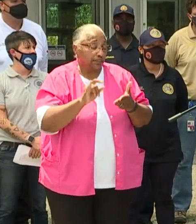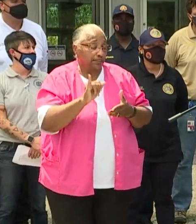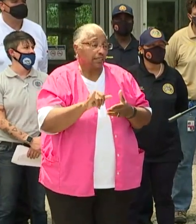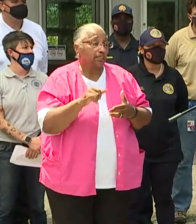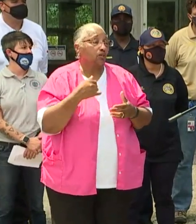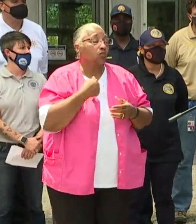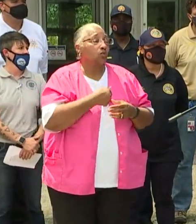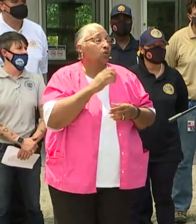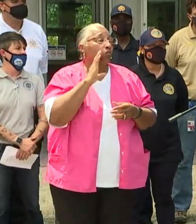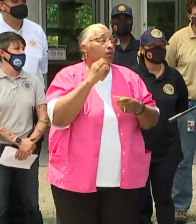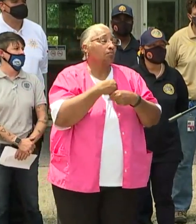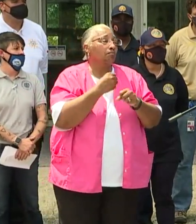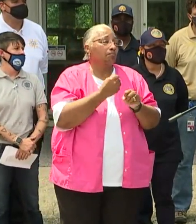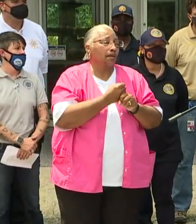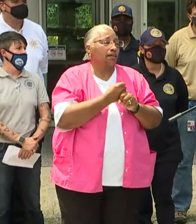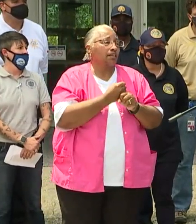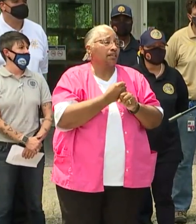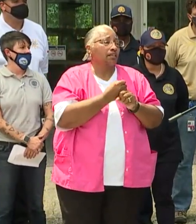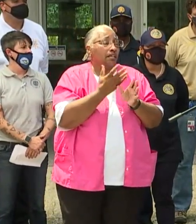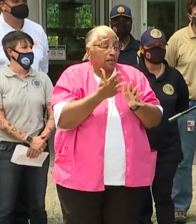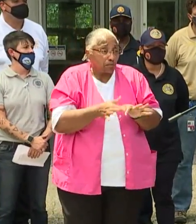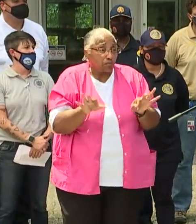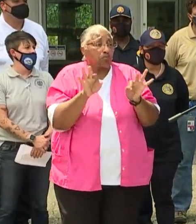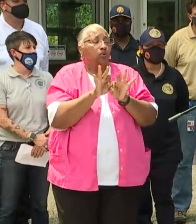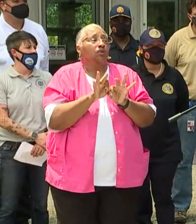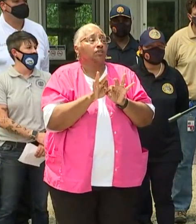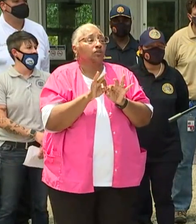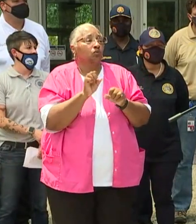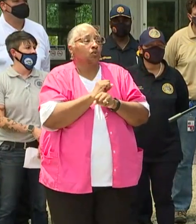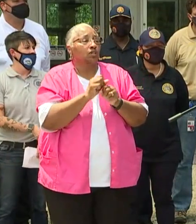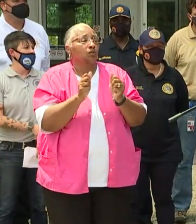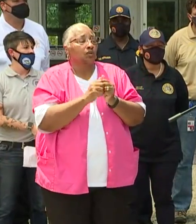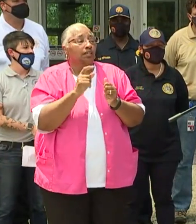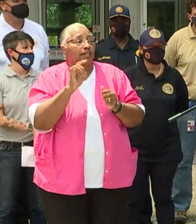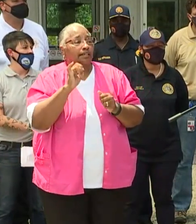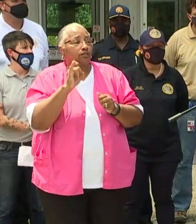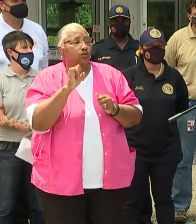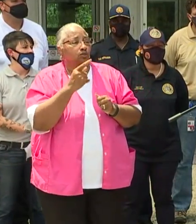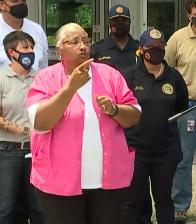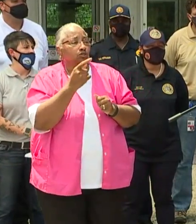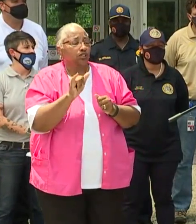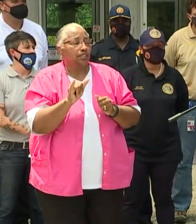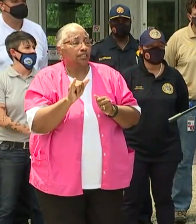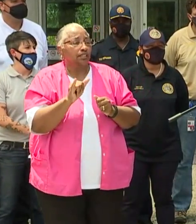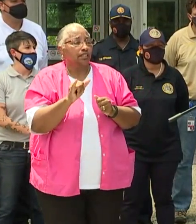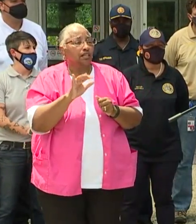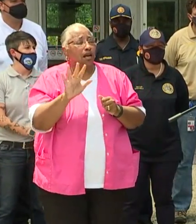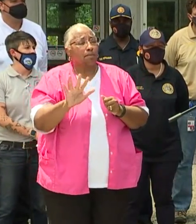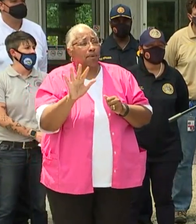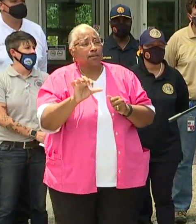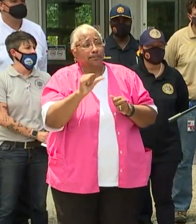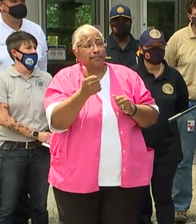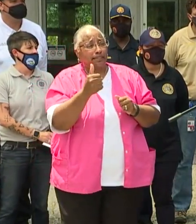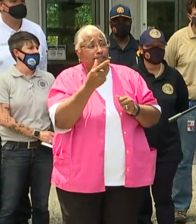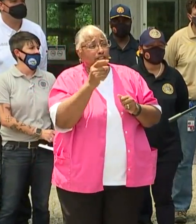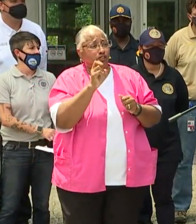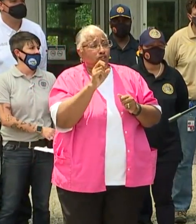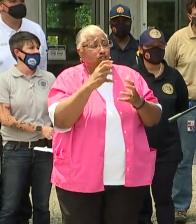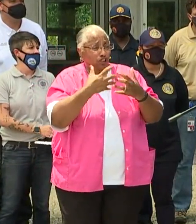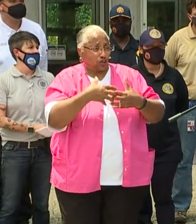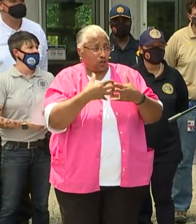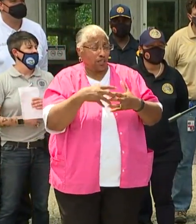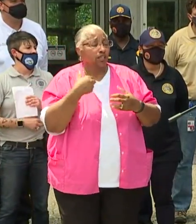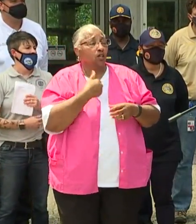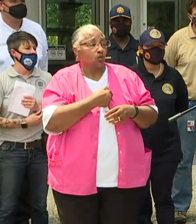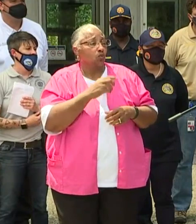we're going to make it a priority. We're working with Entergy, which availed to us about 10 generators that we're going to mobilize,